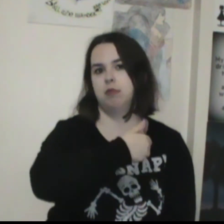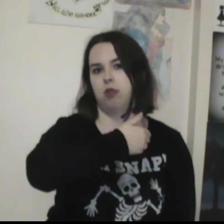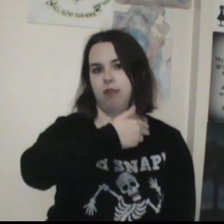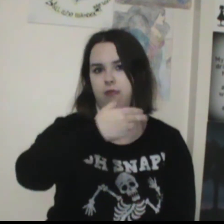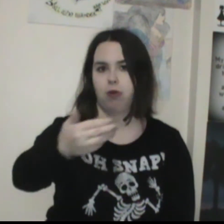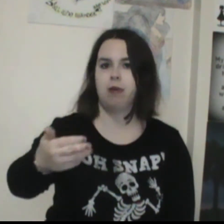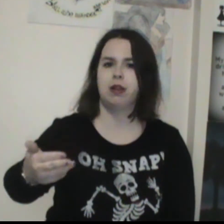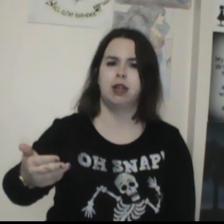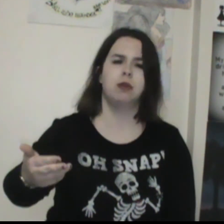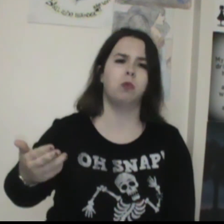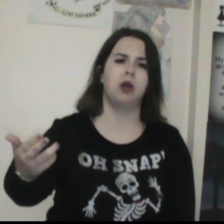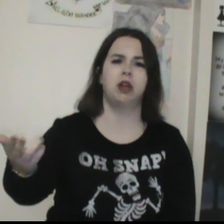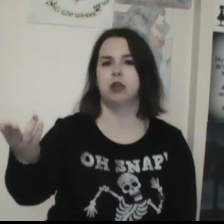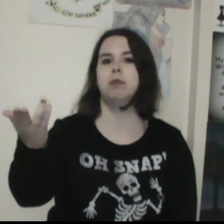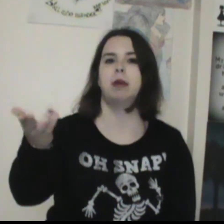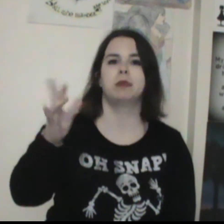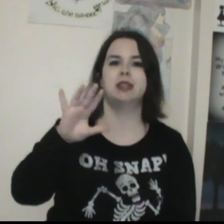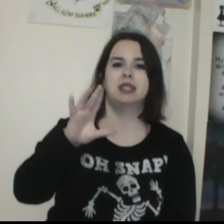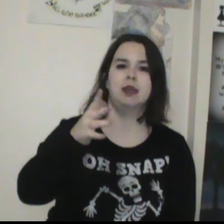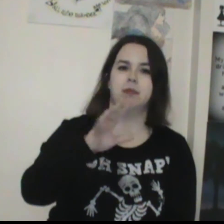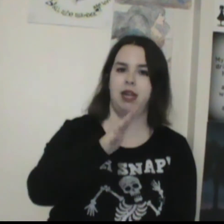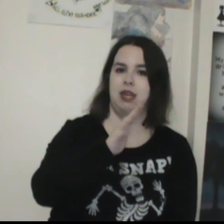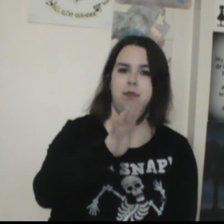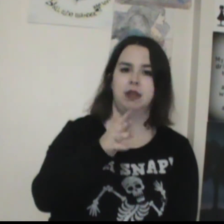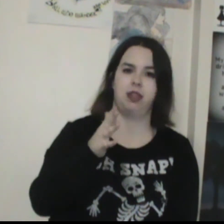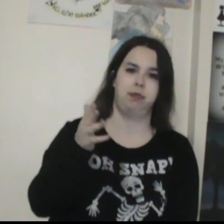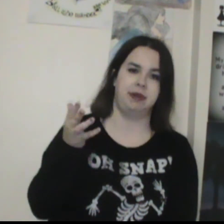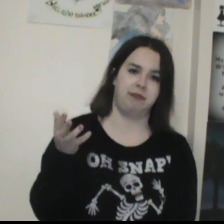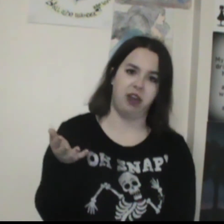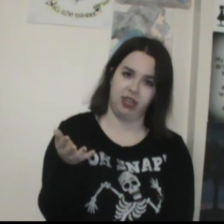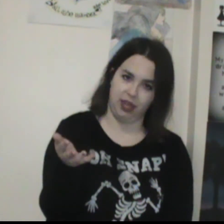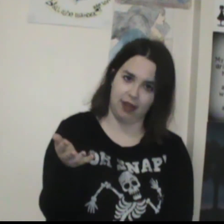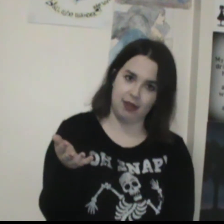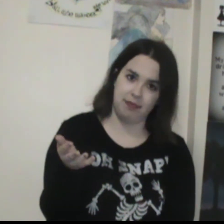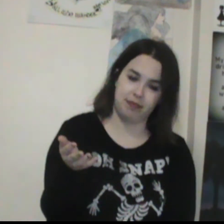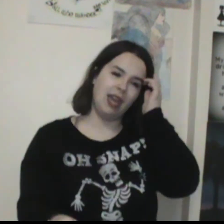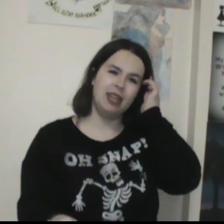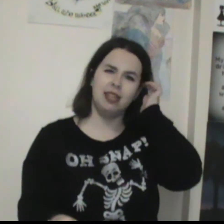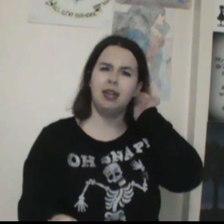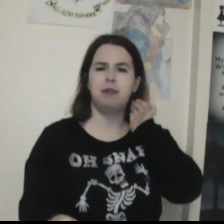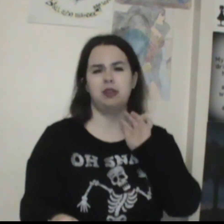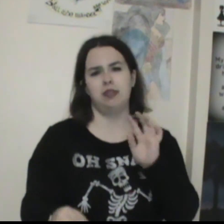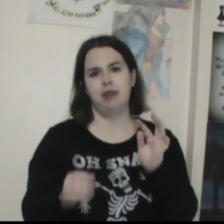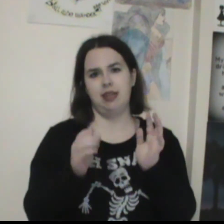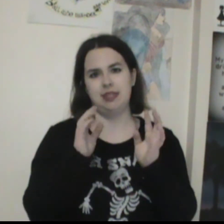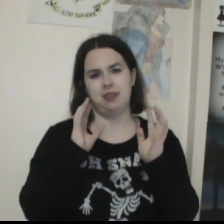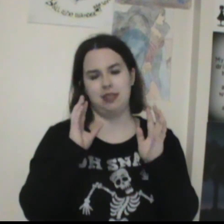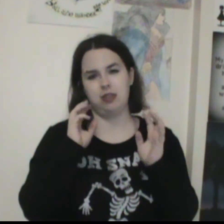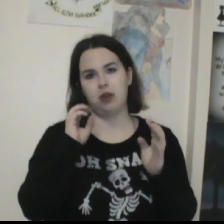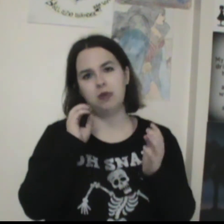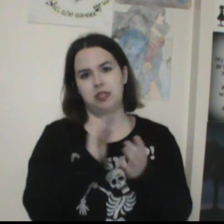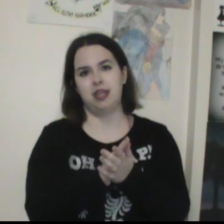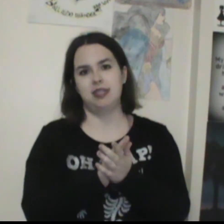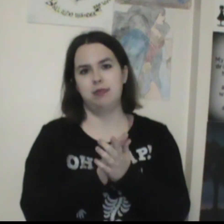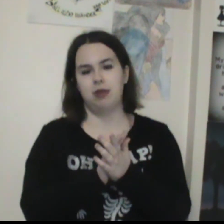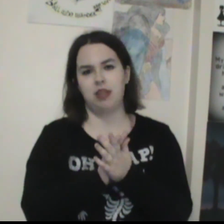going forward and what other memories he might be a little bit foggy on. And then I'm also very interested to know with Jace, with